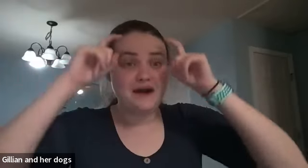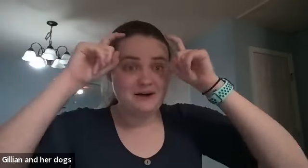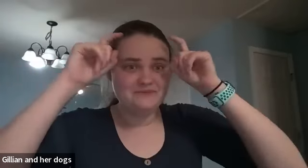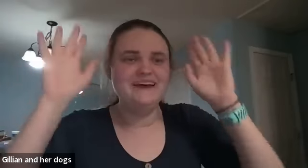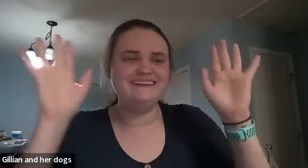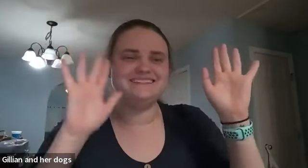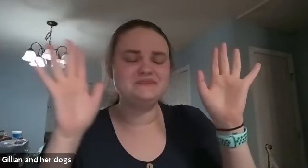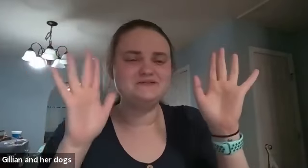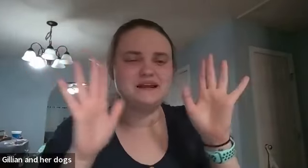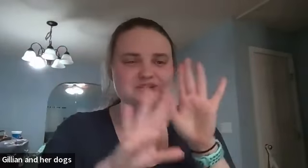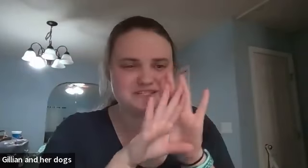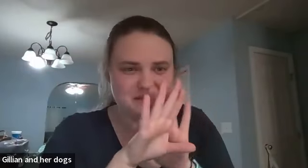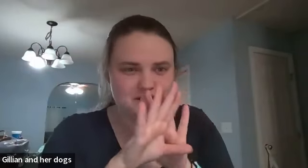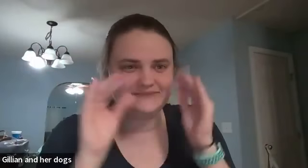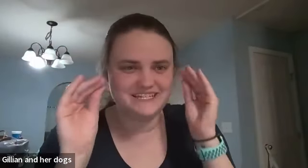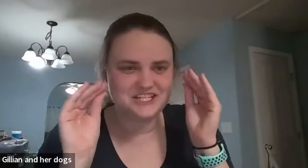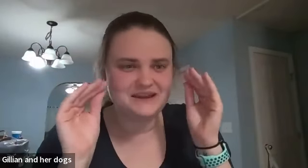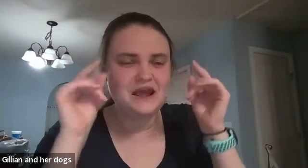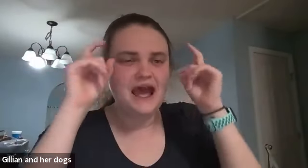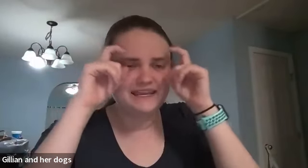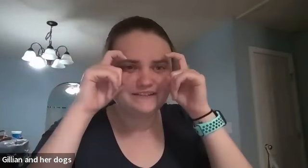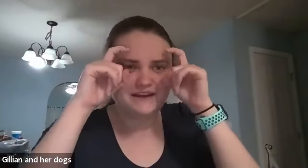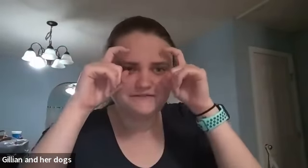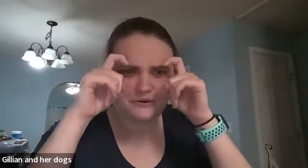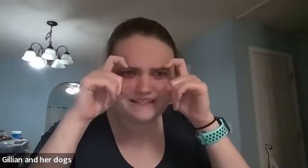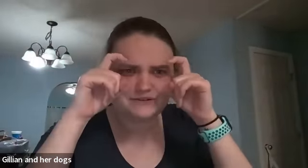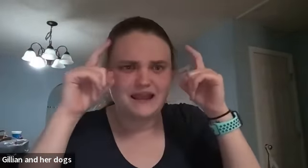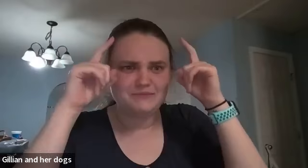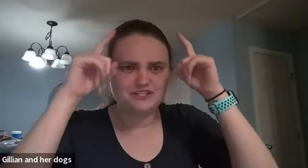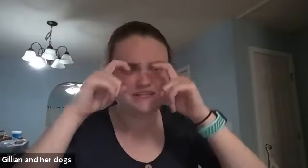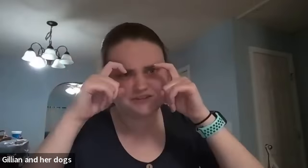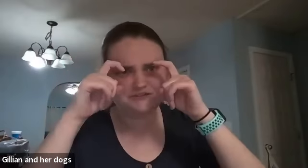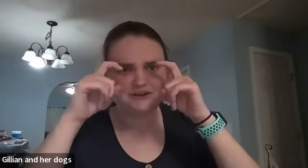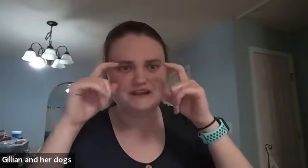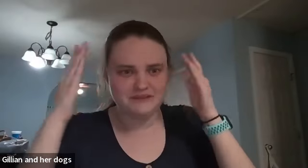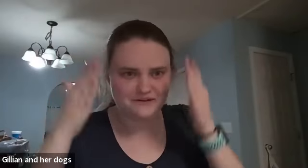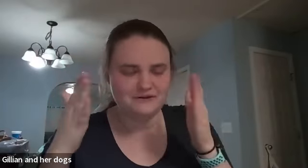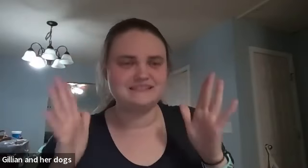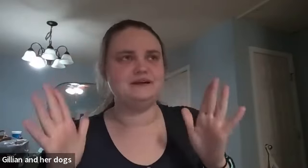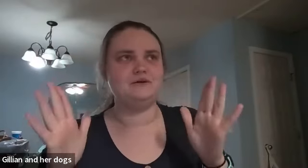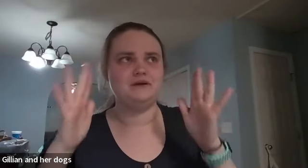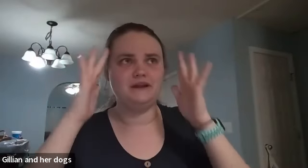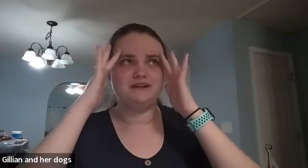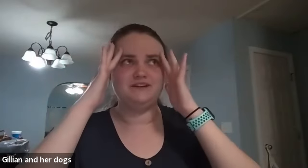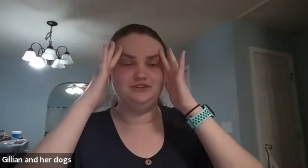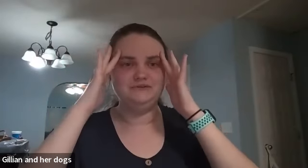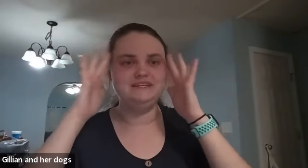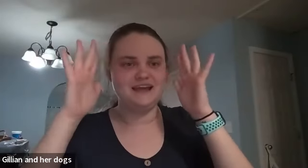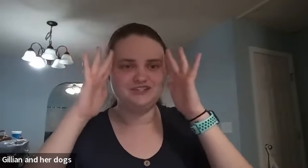up. Sometimes when I do it slow and I'm teaching it, I get kind of focused. So my eyebrows just naturally go down being focused. I'm like, okay, wait a minute. No, you need to actually